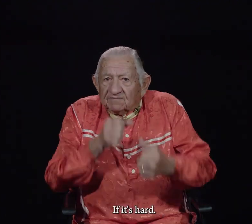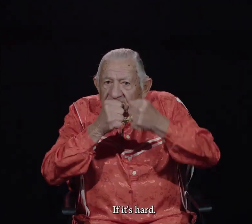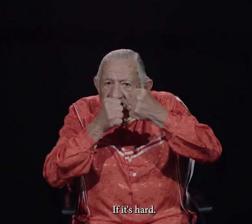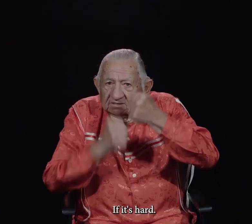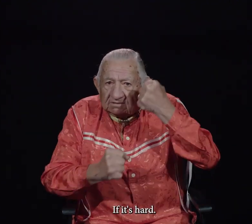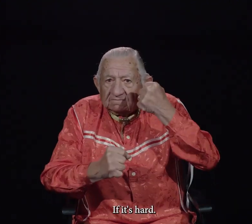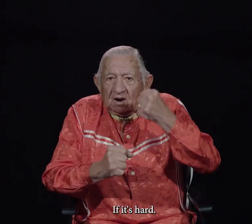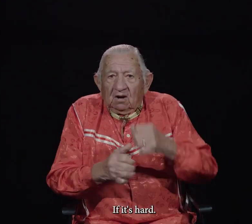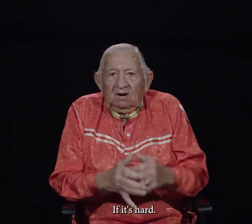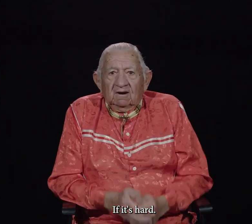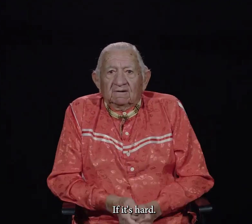it's hard,